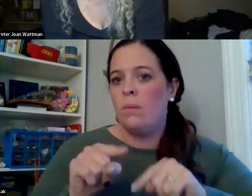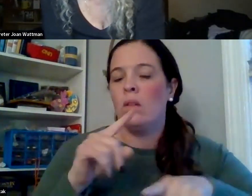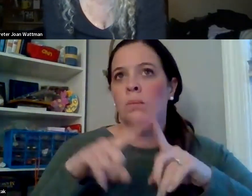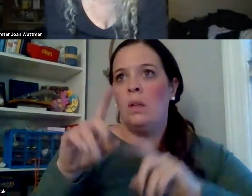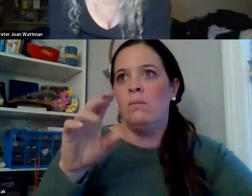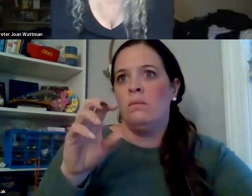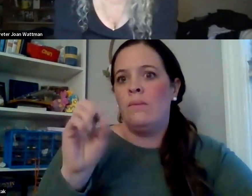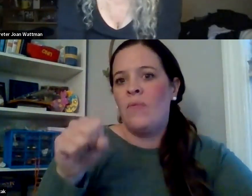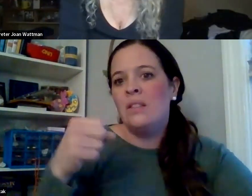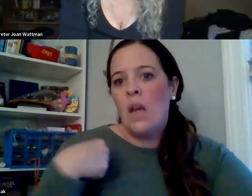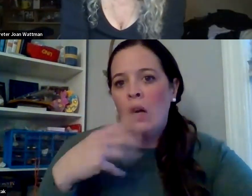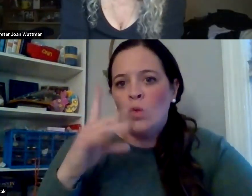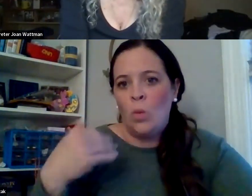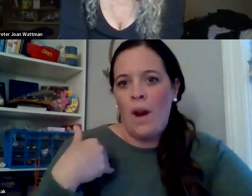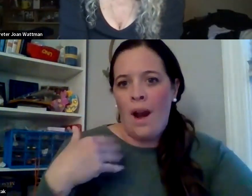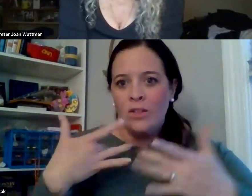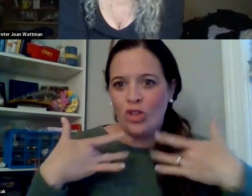Amy says, I do want to follow up.